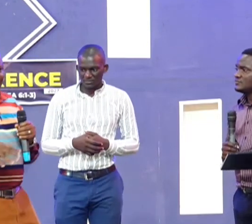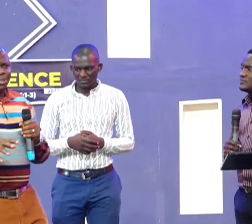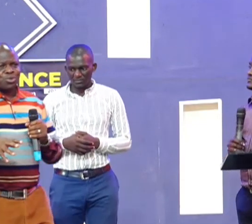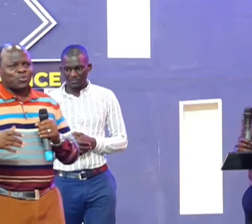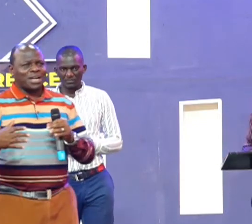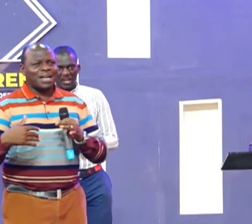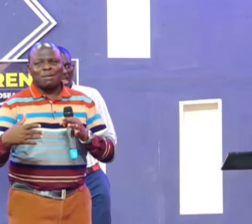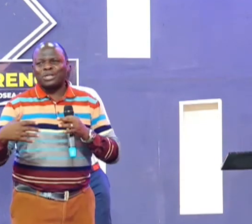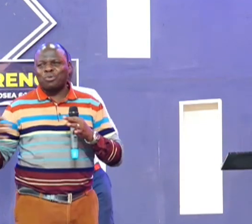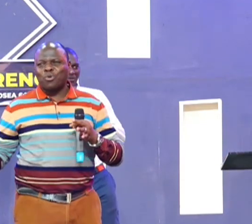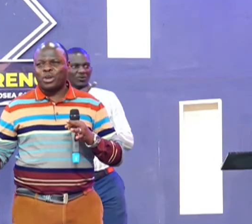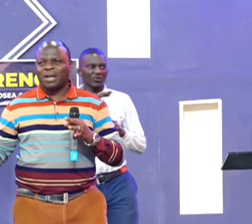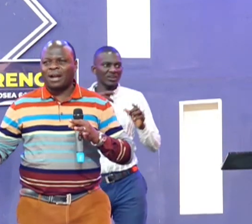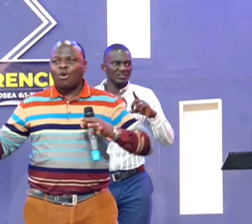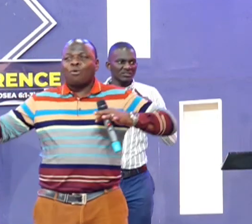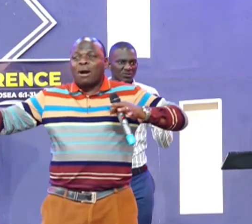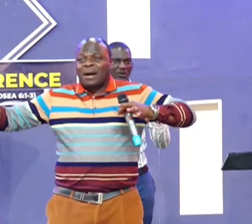church.